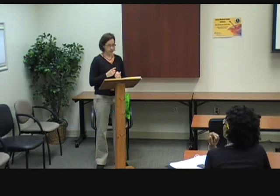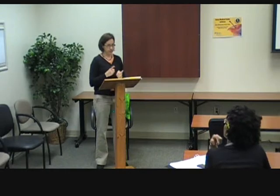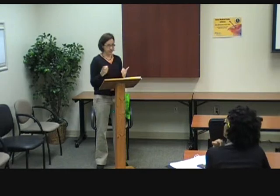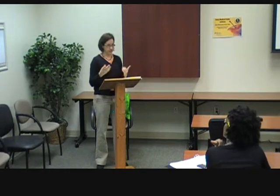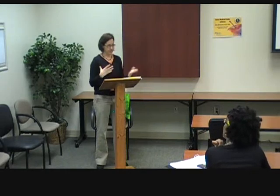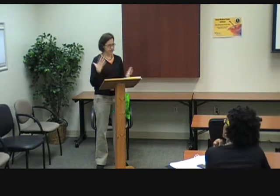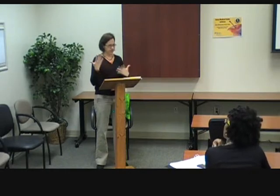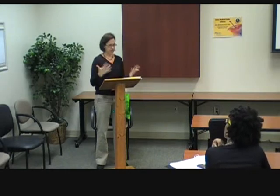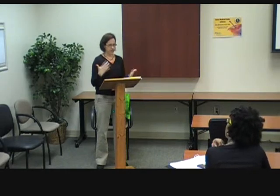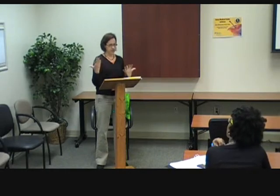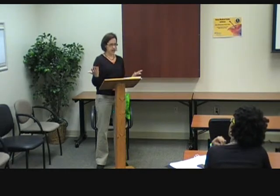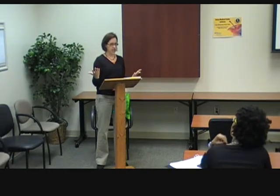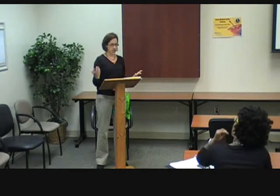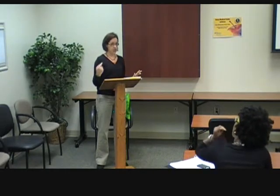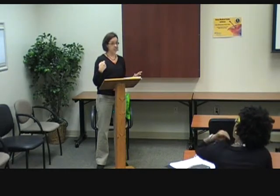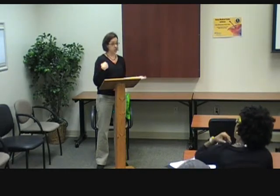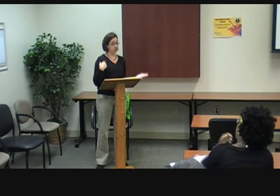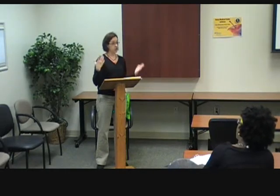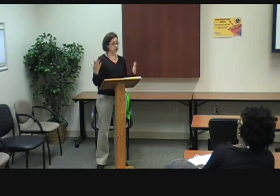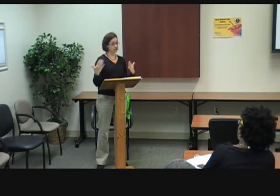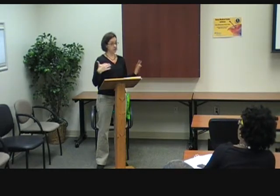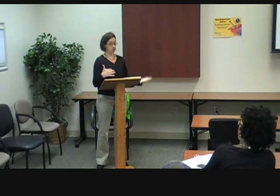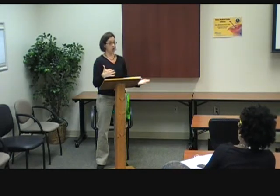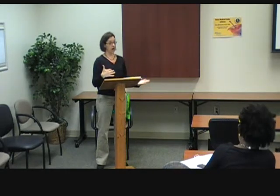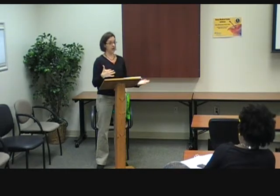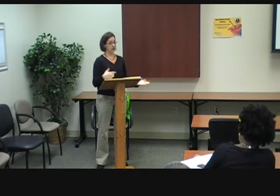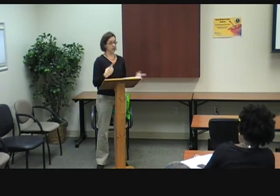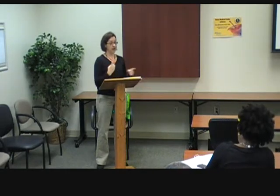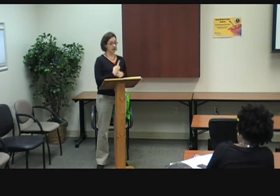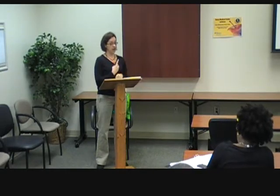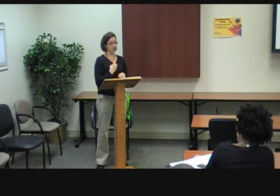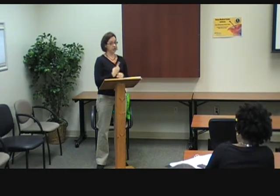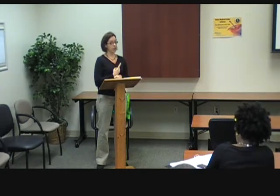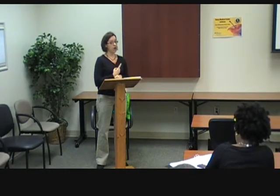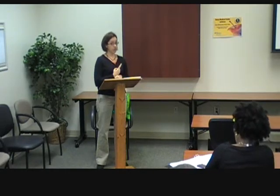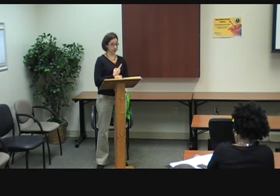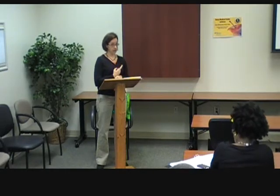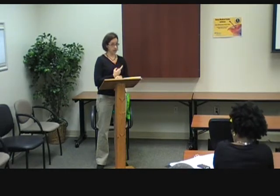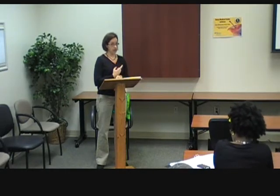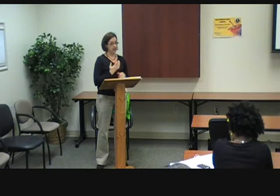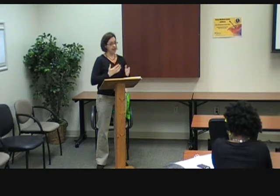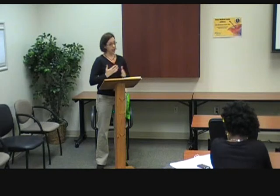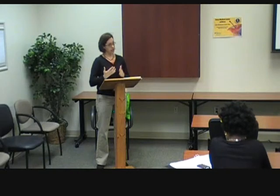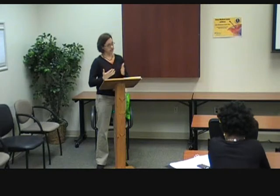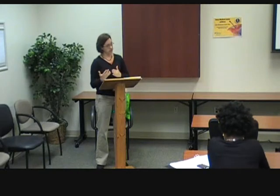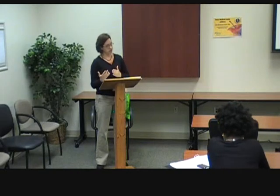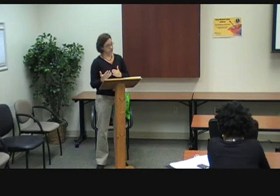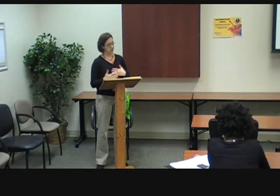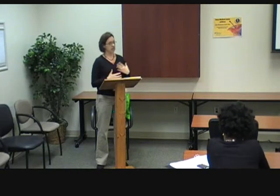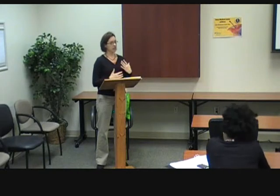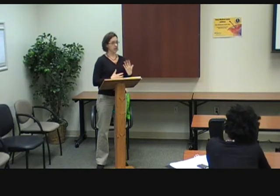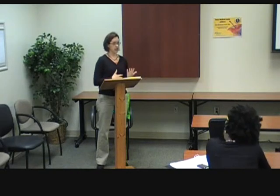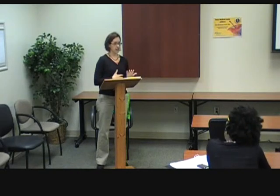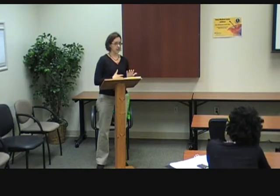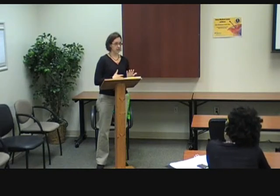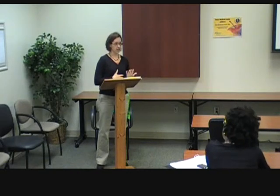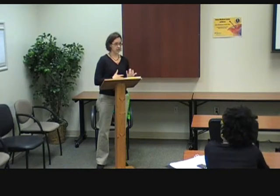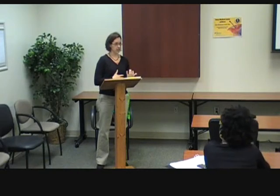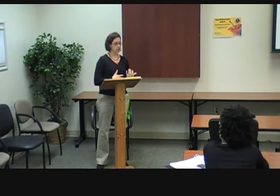person, some of the stuff you may not do, but it's good for us to know how to do it, how to learn it properly. And that way in time, just like in our English language,